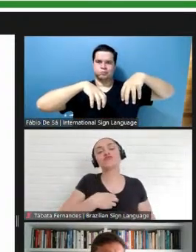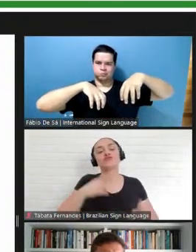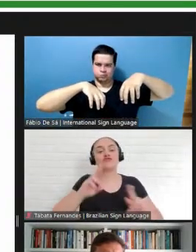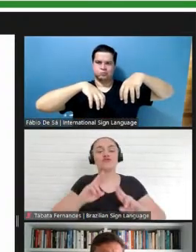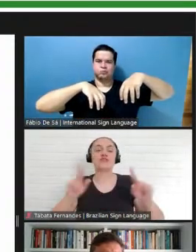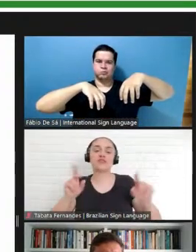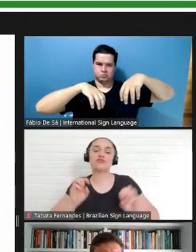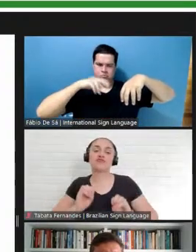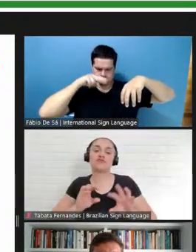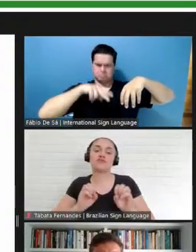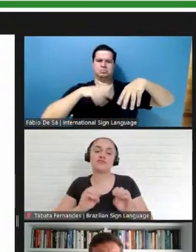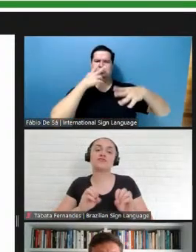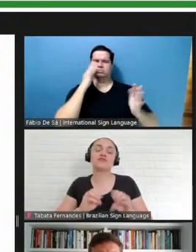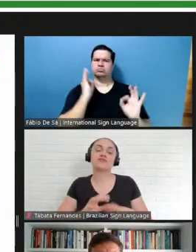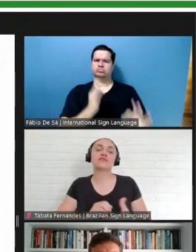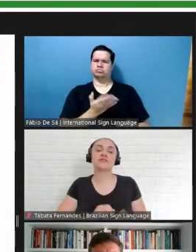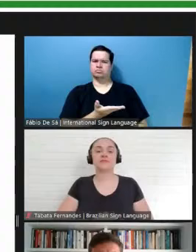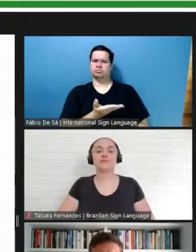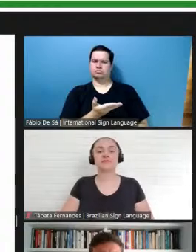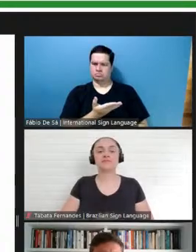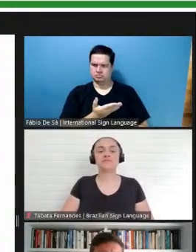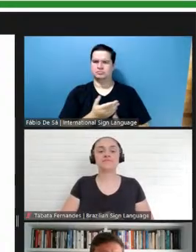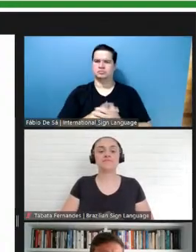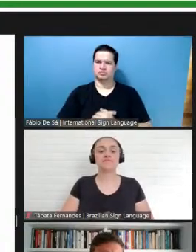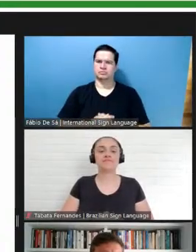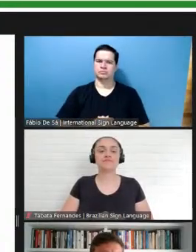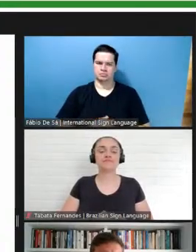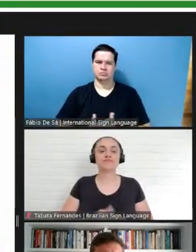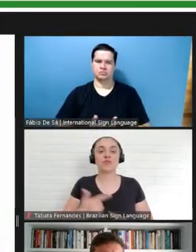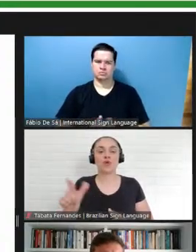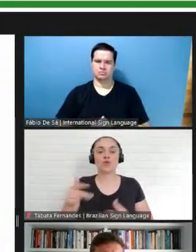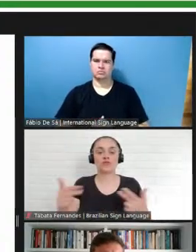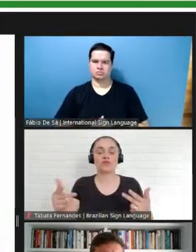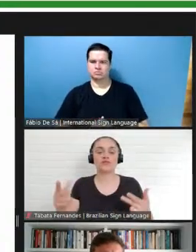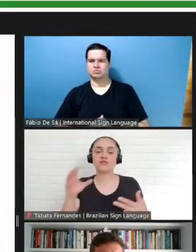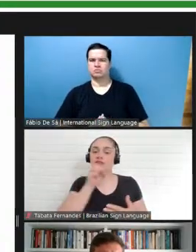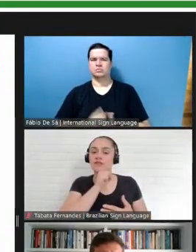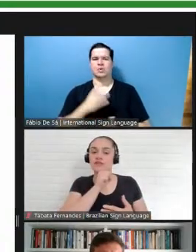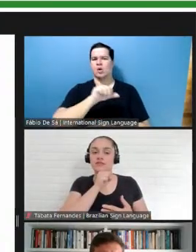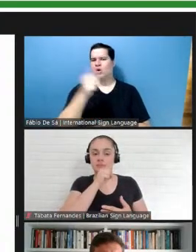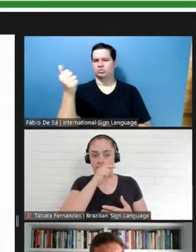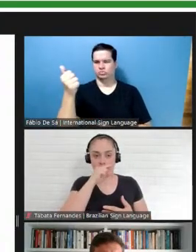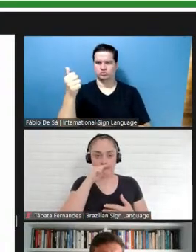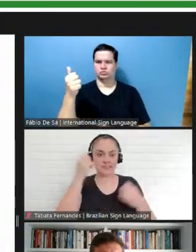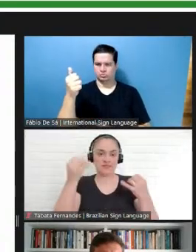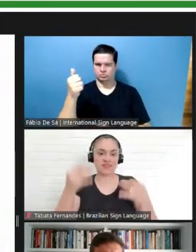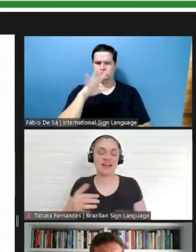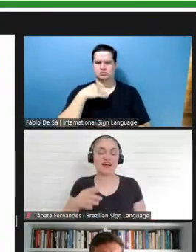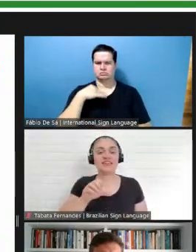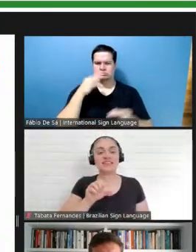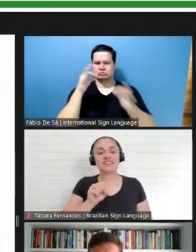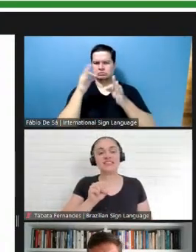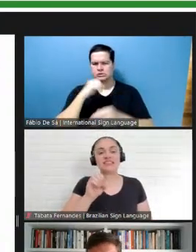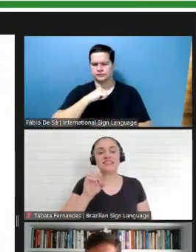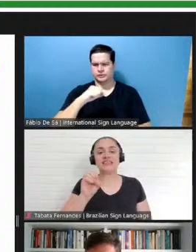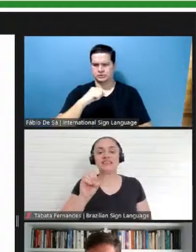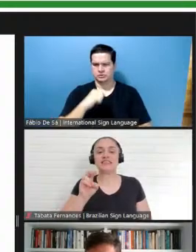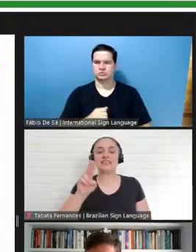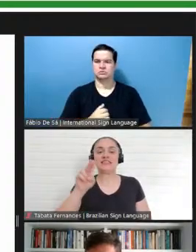and all sorts of different things. The other thing I wanted to touch on was FM and sound field systems. So for students with a hearing